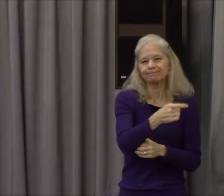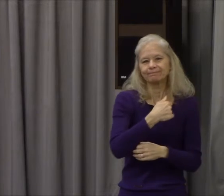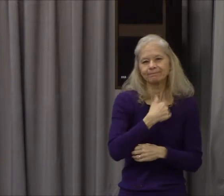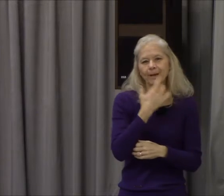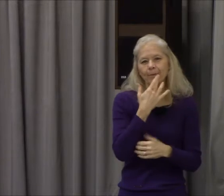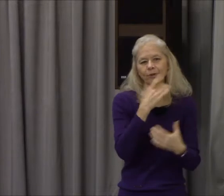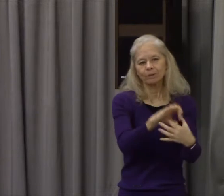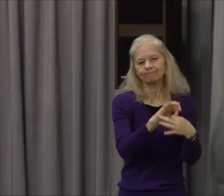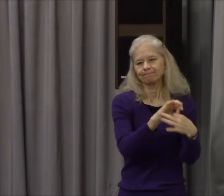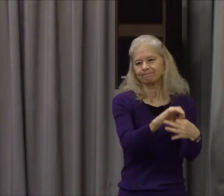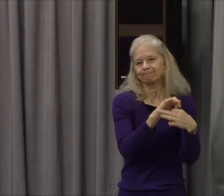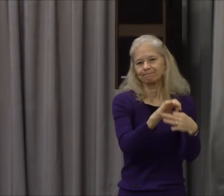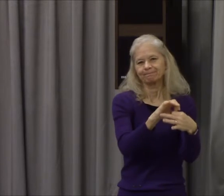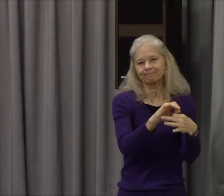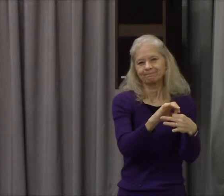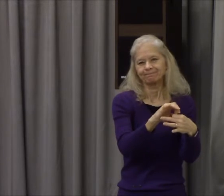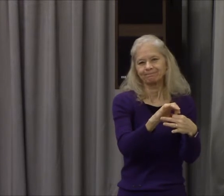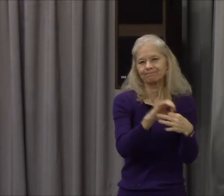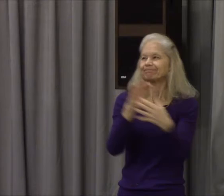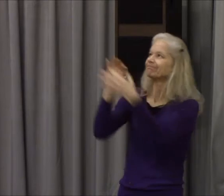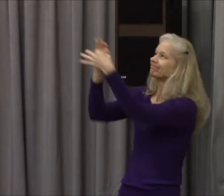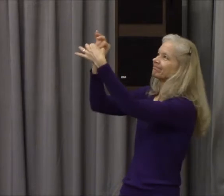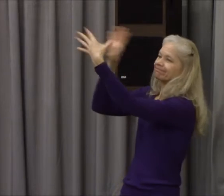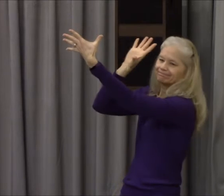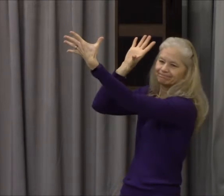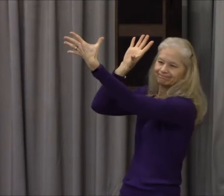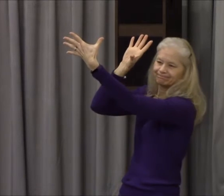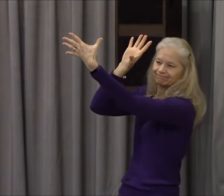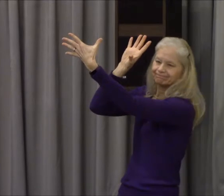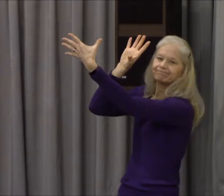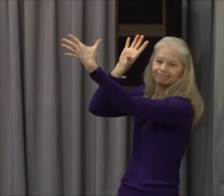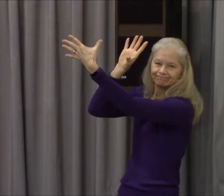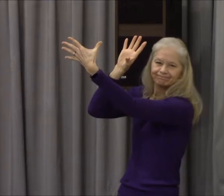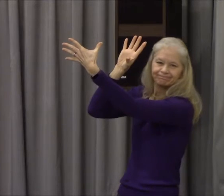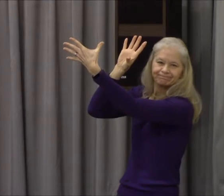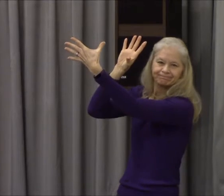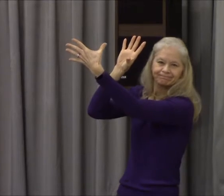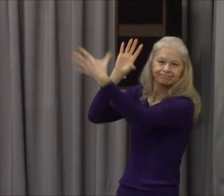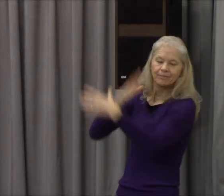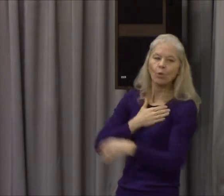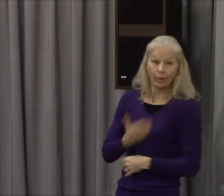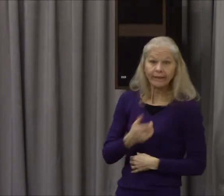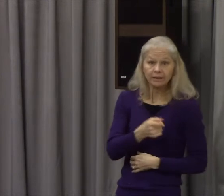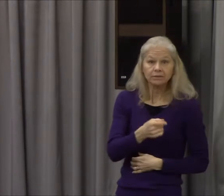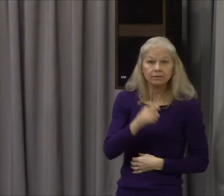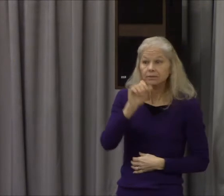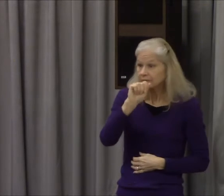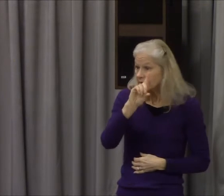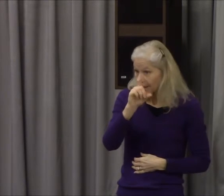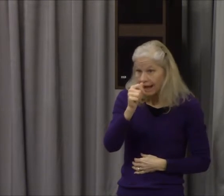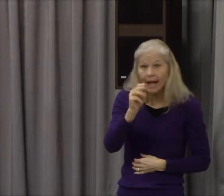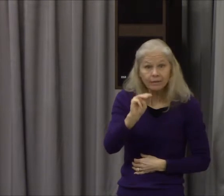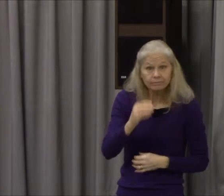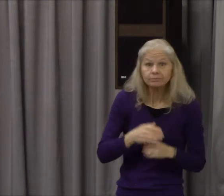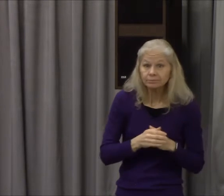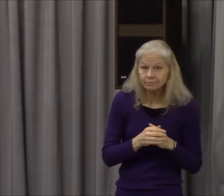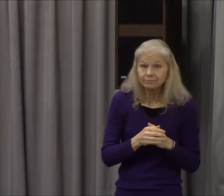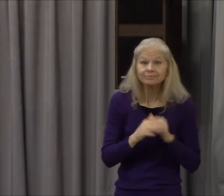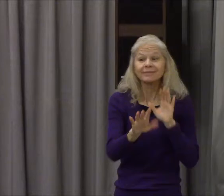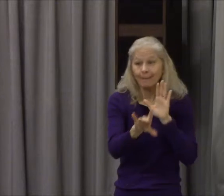it was so strong that we would willfully disobey and not only do wrong but we all have at one time or